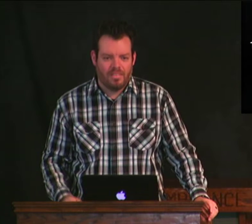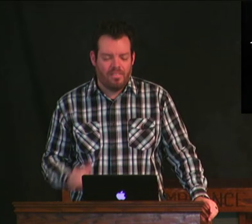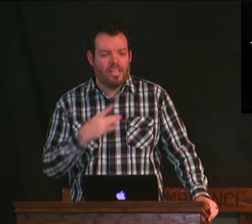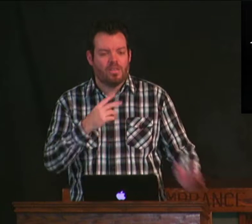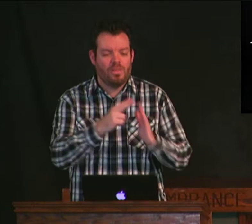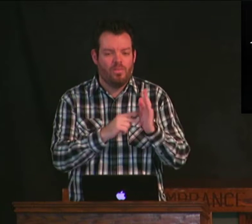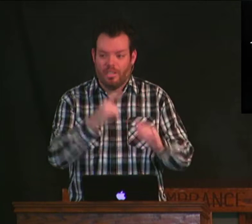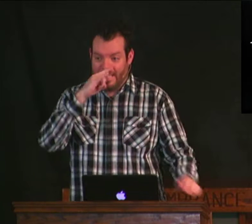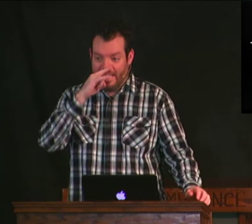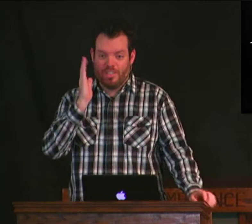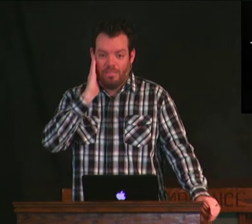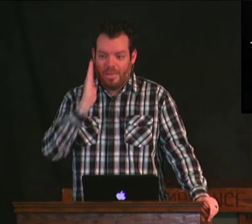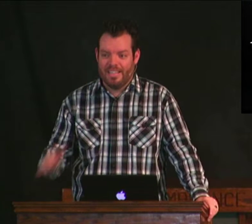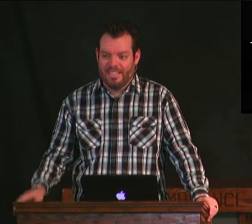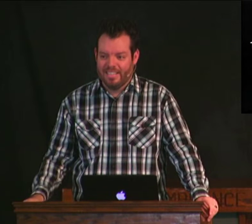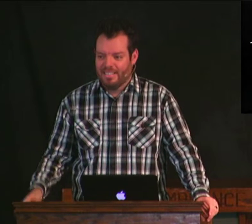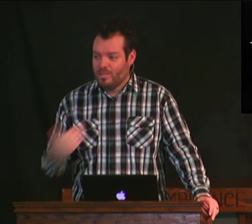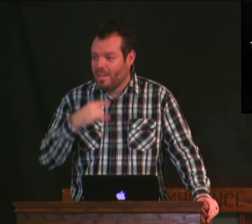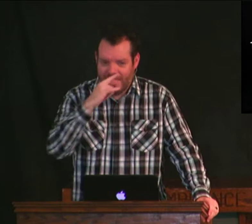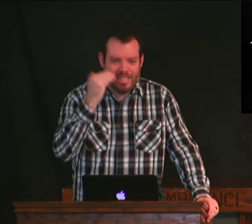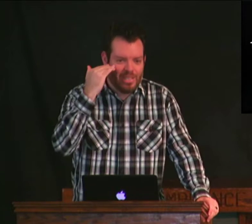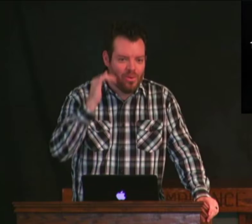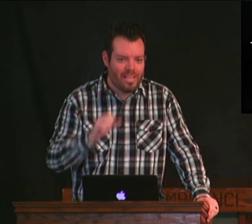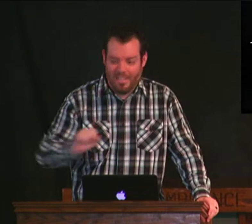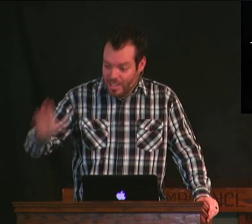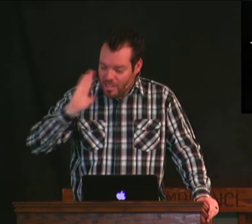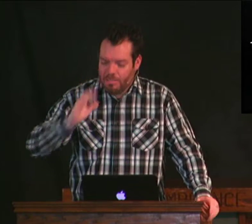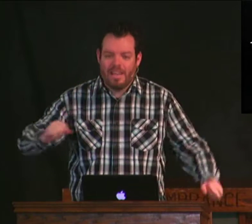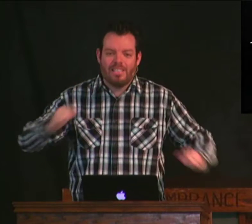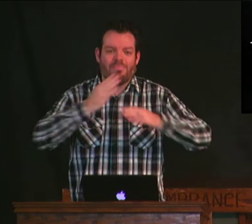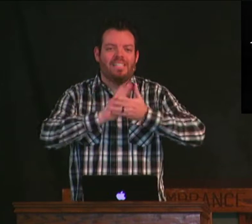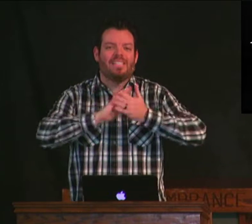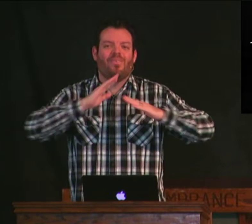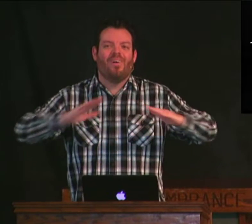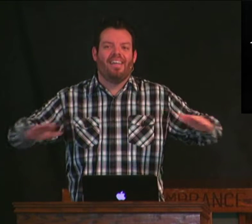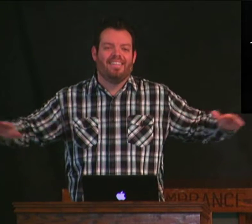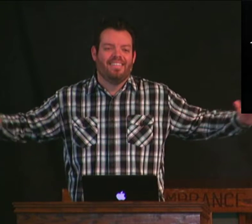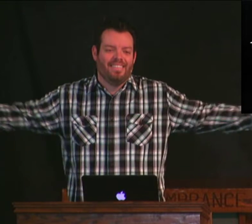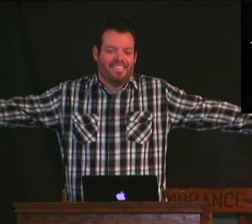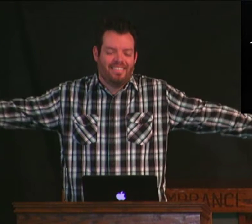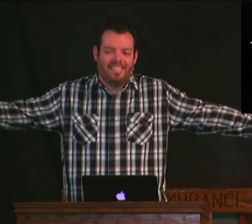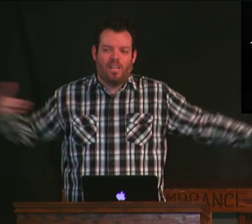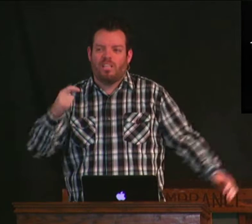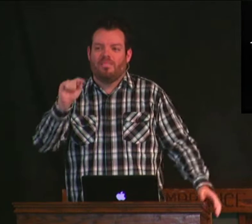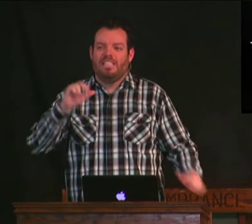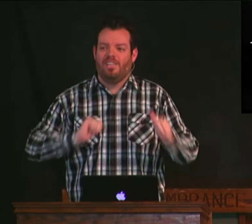If you like to read when your kids are in bed, when you have kids, you know, when they're in bed, it's peace and quiet. I can watch my TV